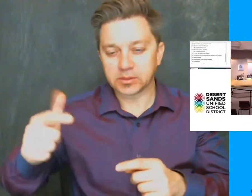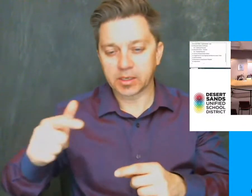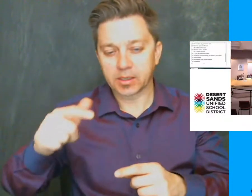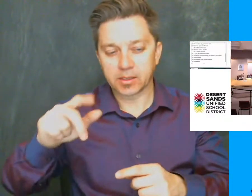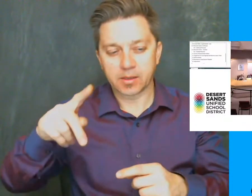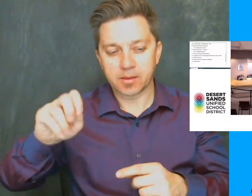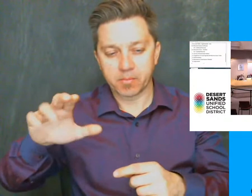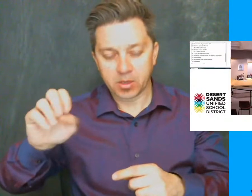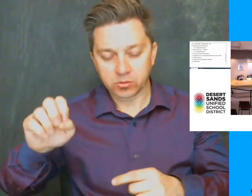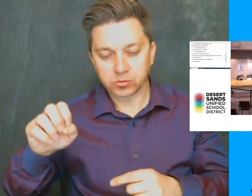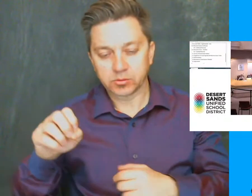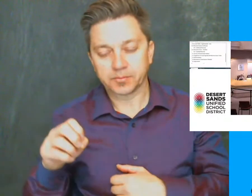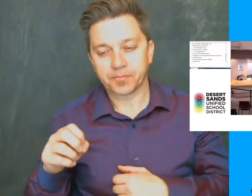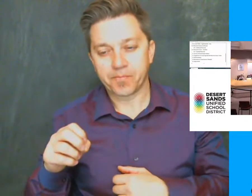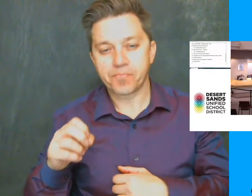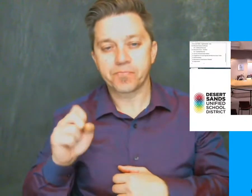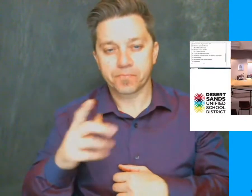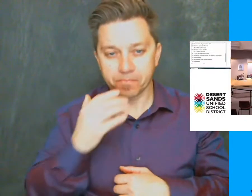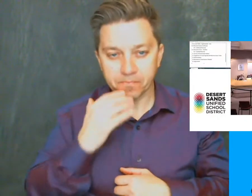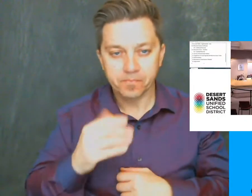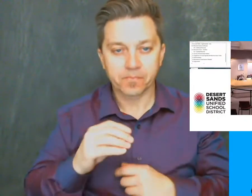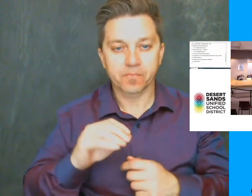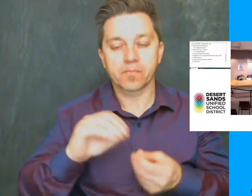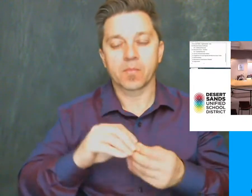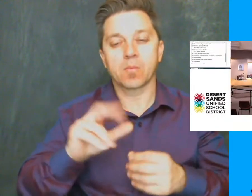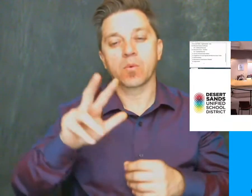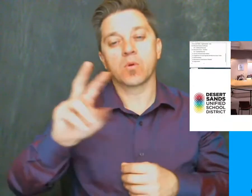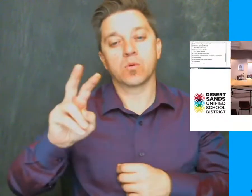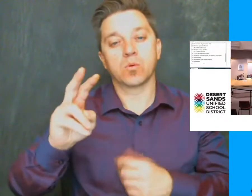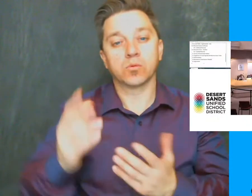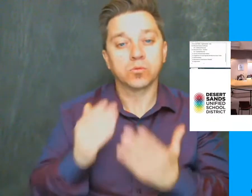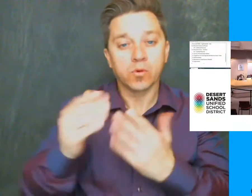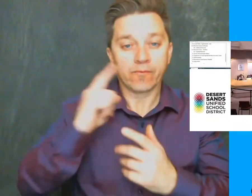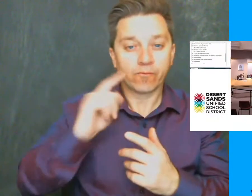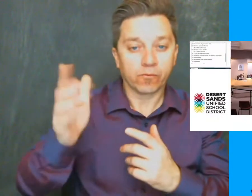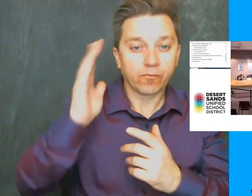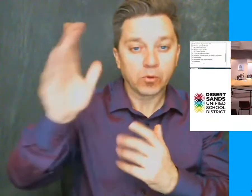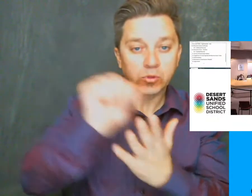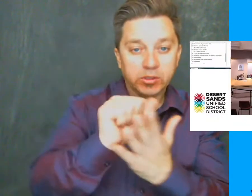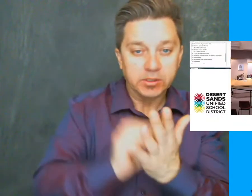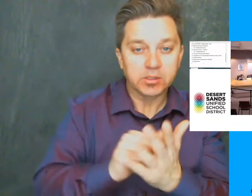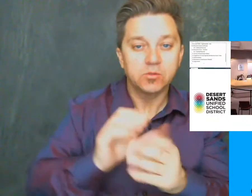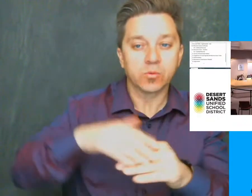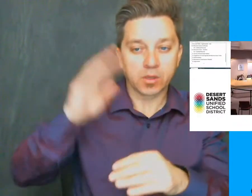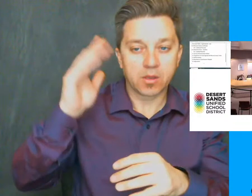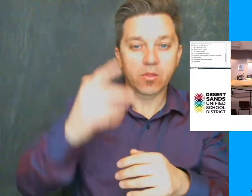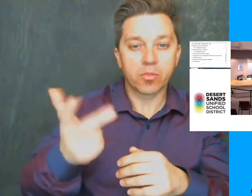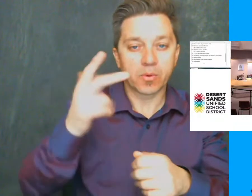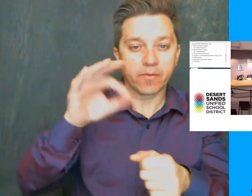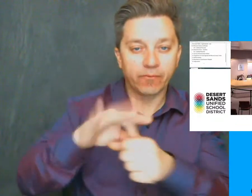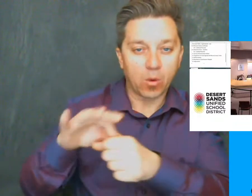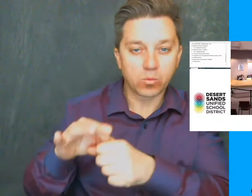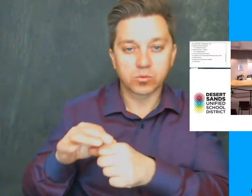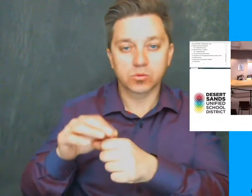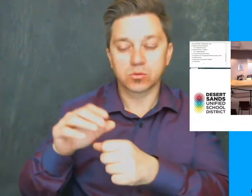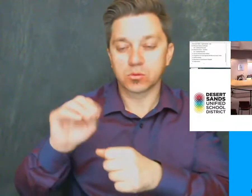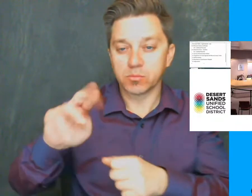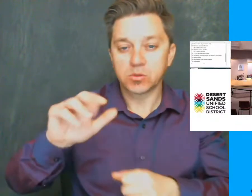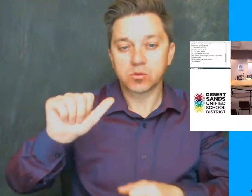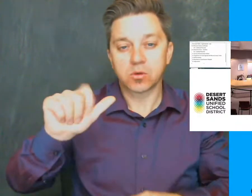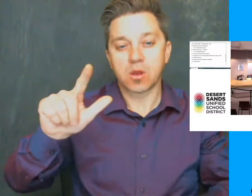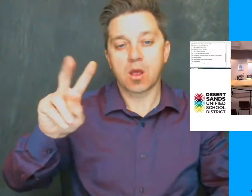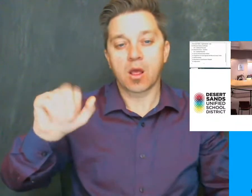Thank you. Item 32, suggestions for future agendas that receive at least 3 votes. Mr. Alvarez, do you have any suggestions?